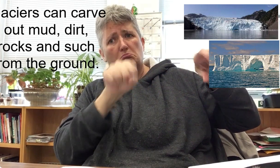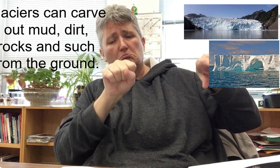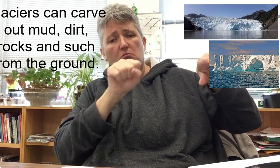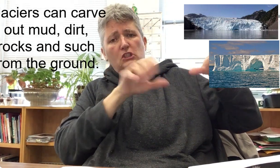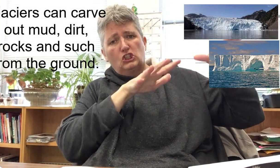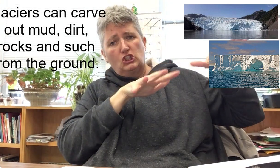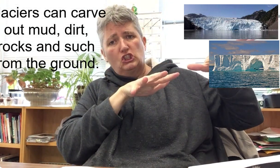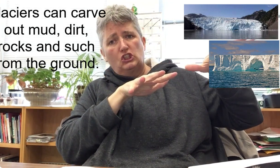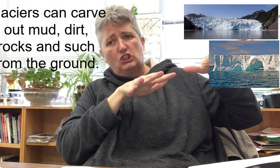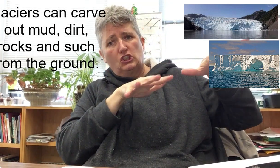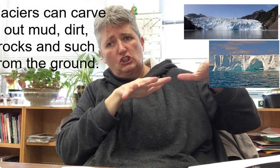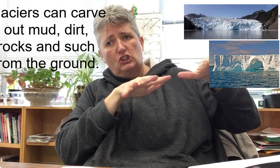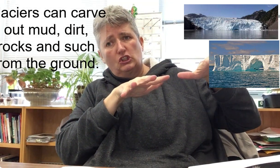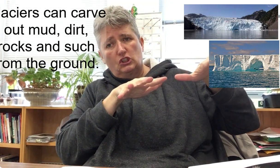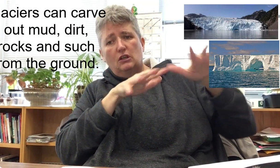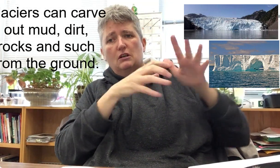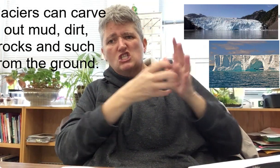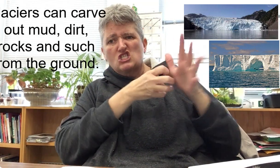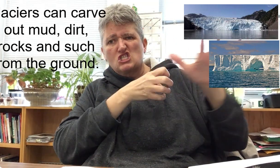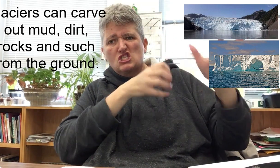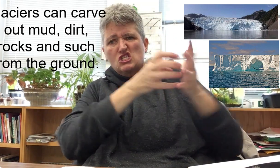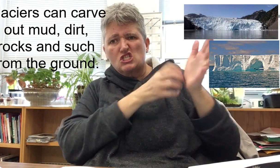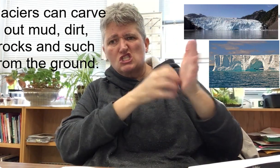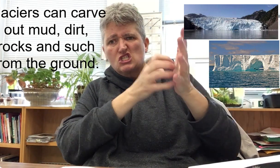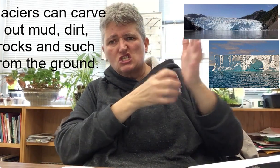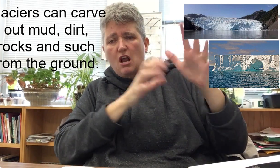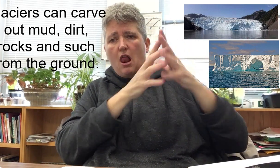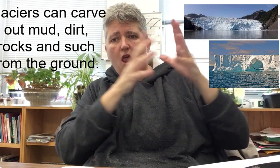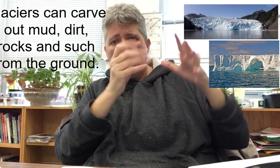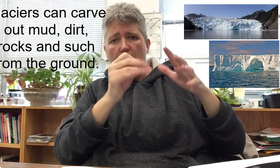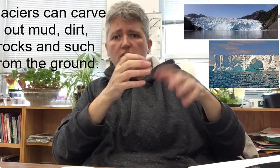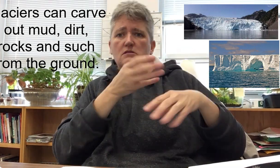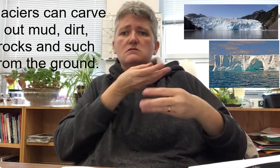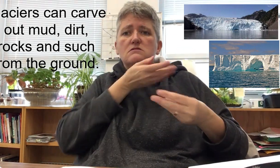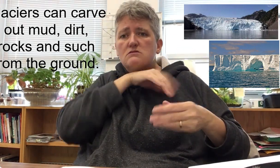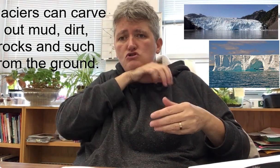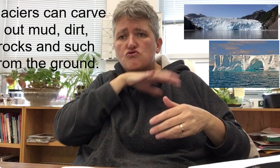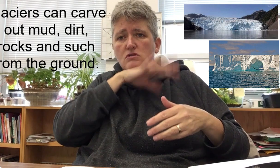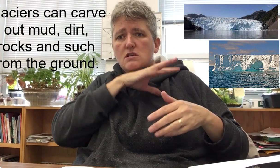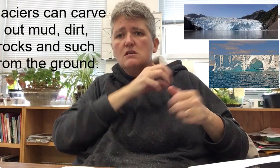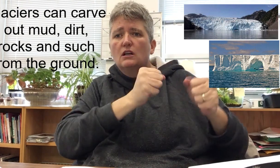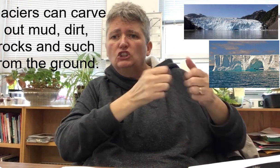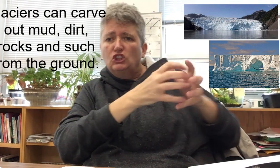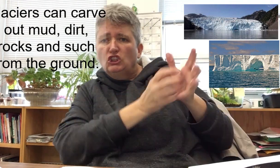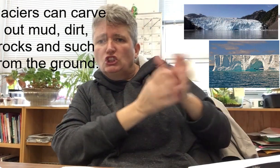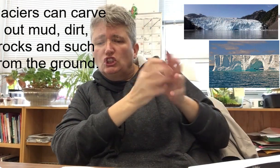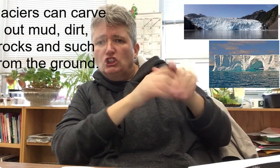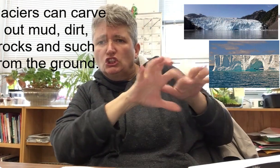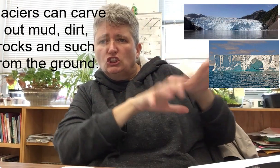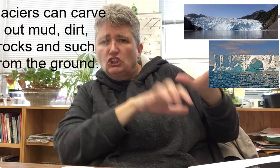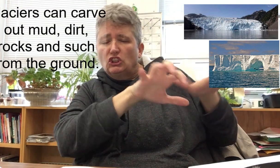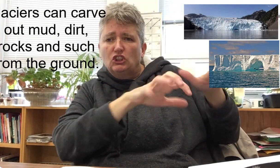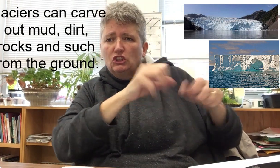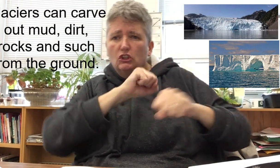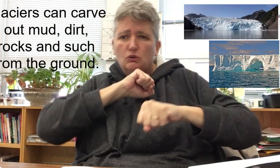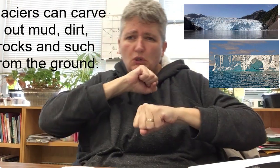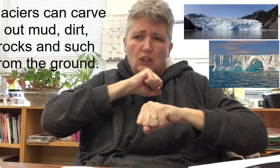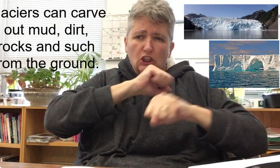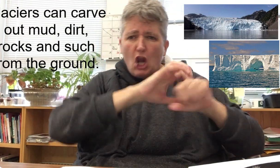it's eroding away at the land, and it'll pick up dirt and gravel and rocks, boulders, and move it on